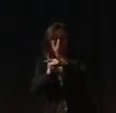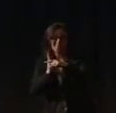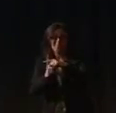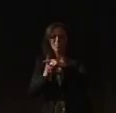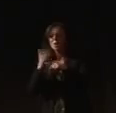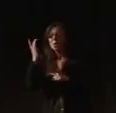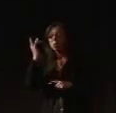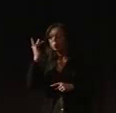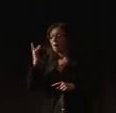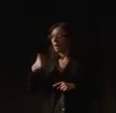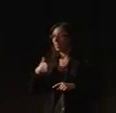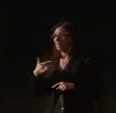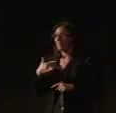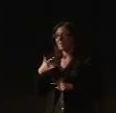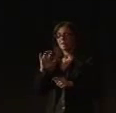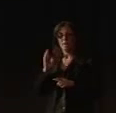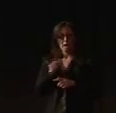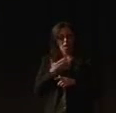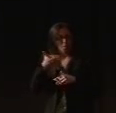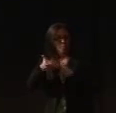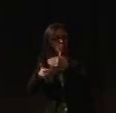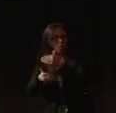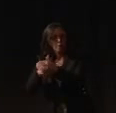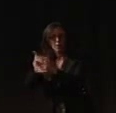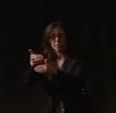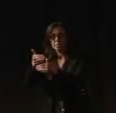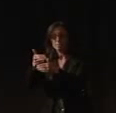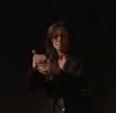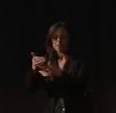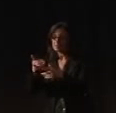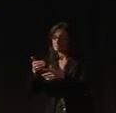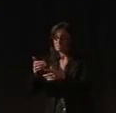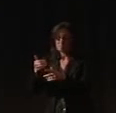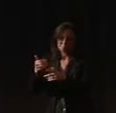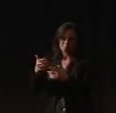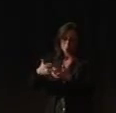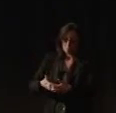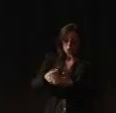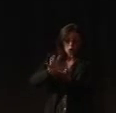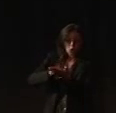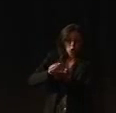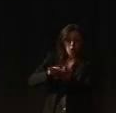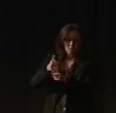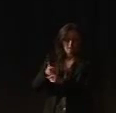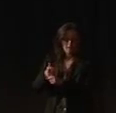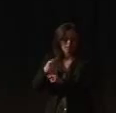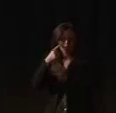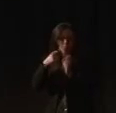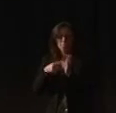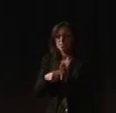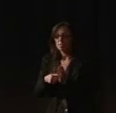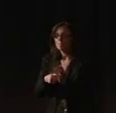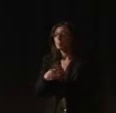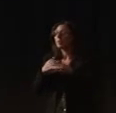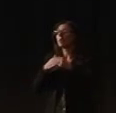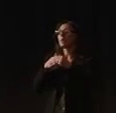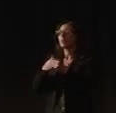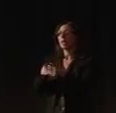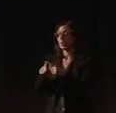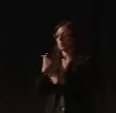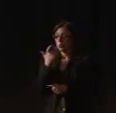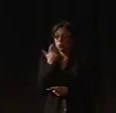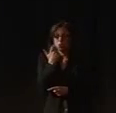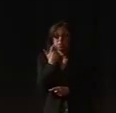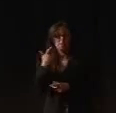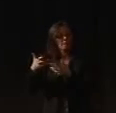the progress in AI, mainly due to advances in machine learning, has led to the very recent appearance of